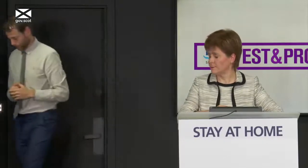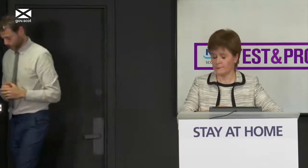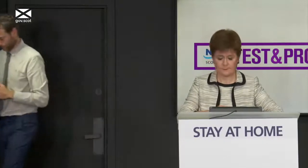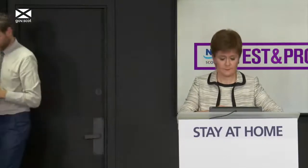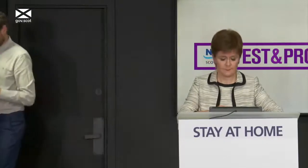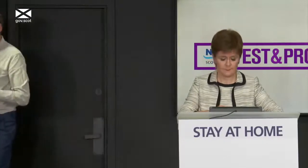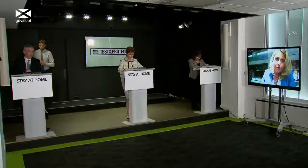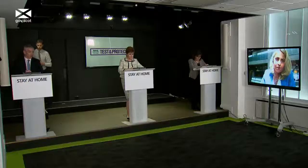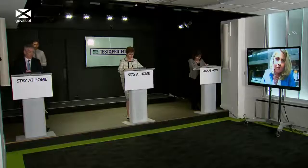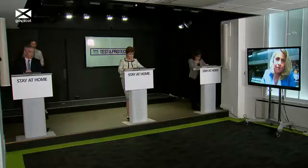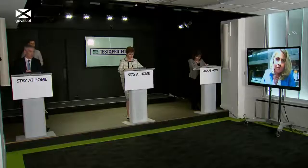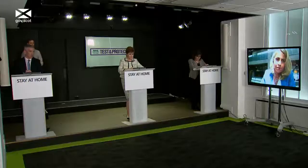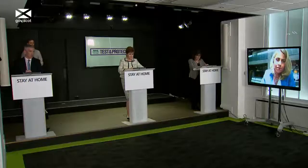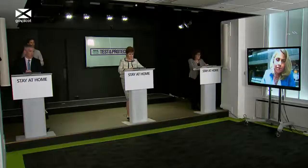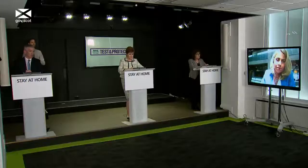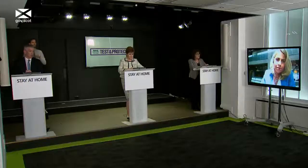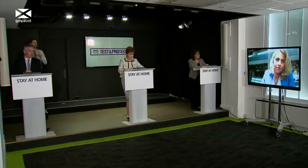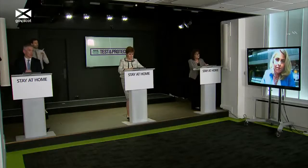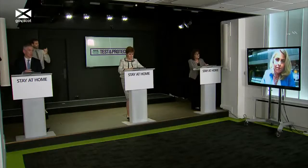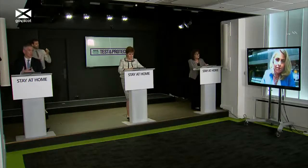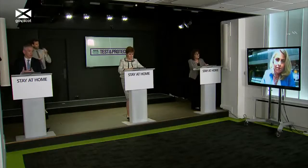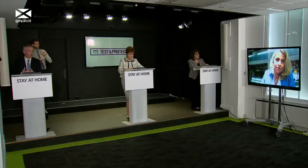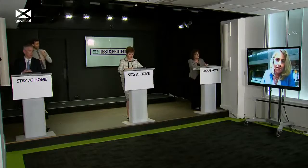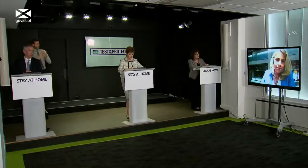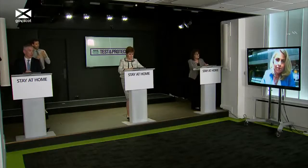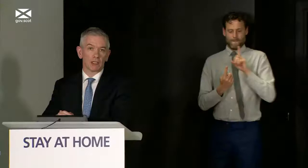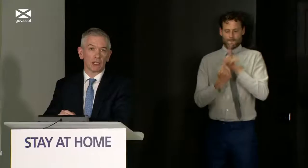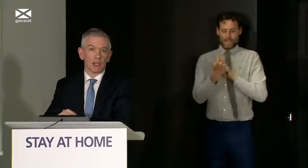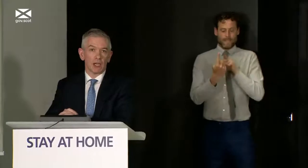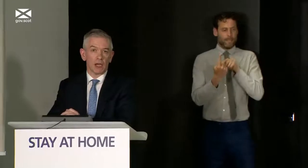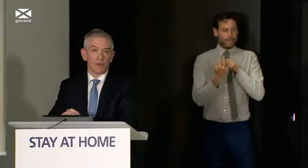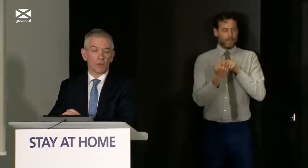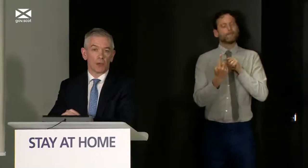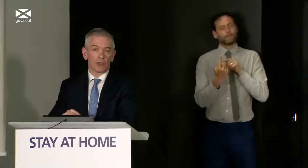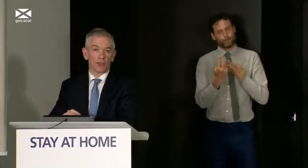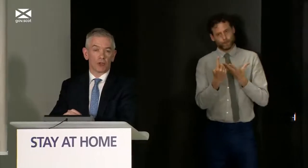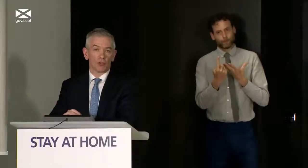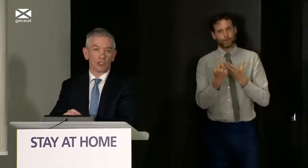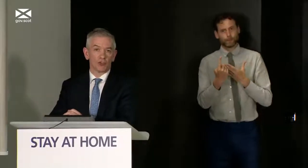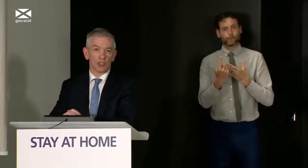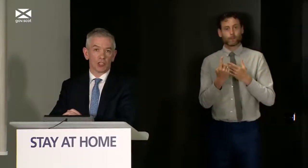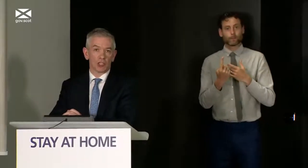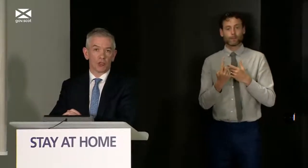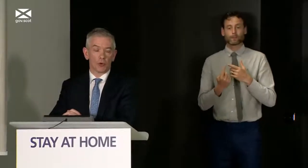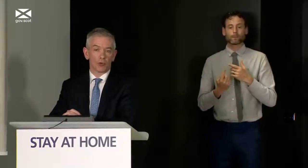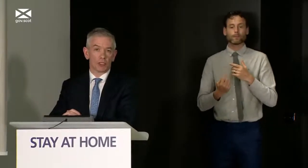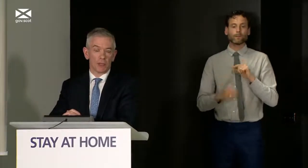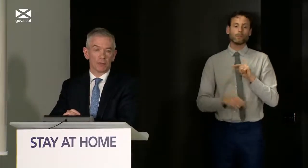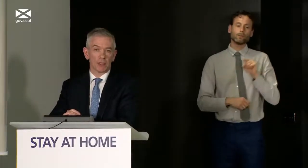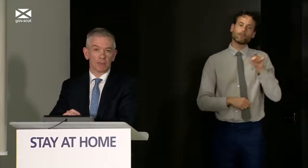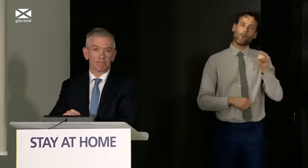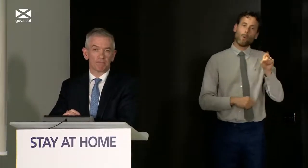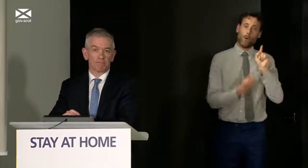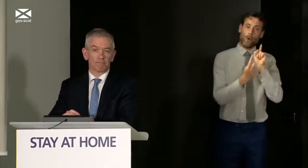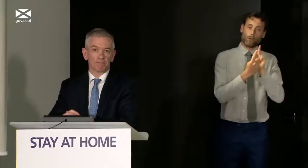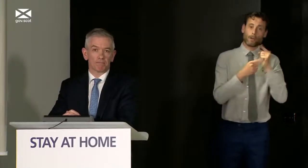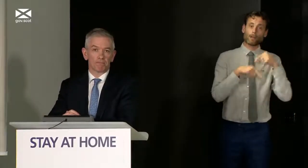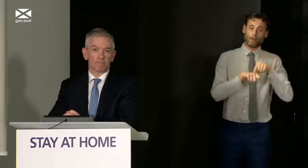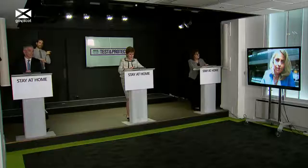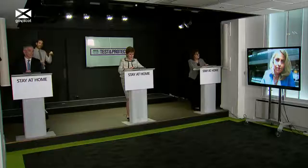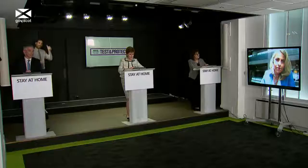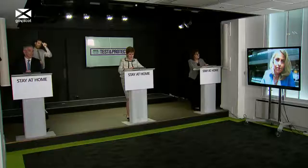face-to-face contact in much more detail now so that there's a full understanding with contact tracers as to what is meant by that.